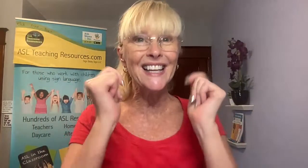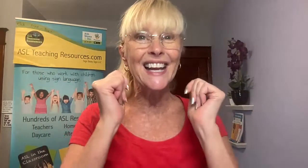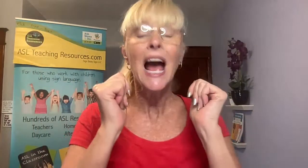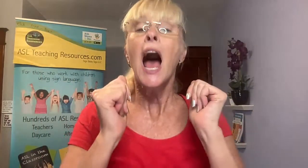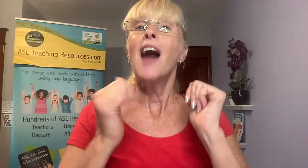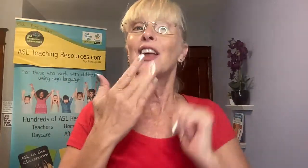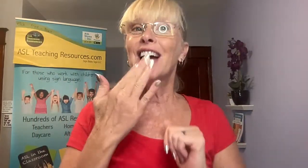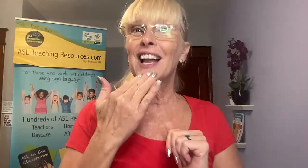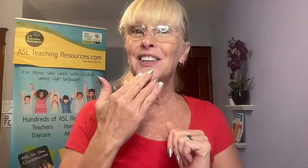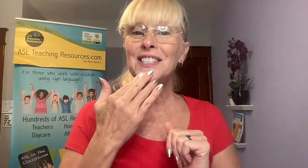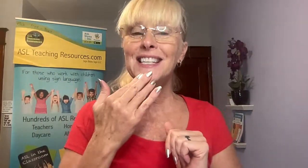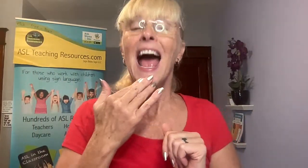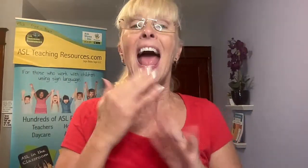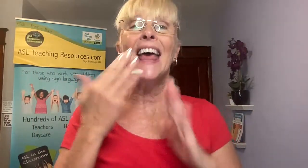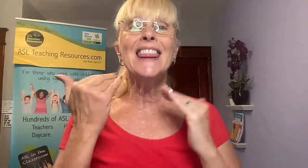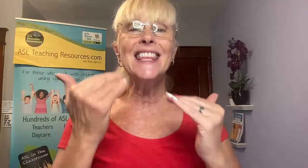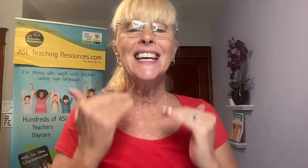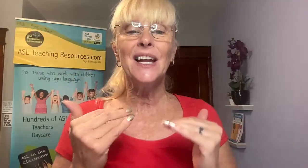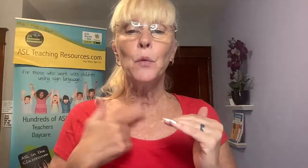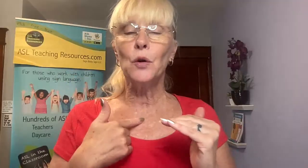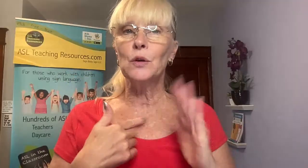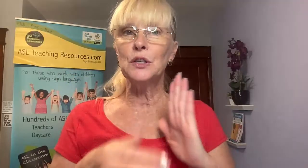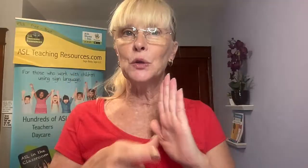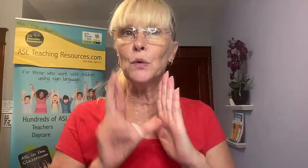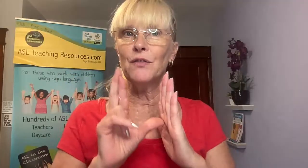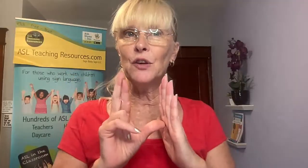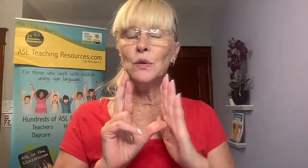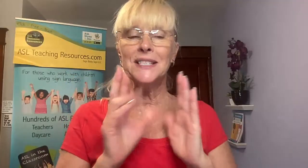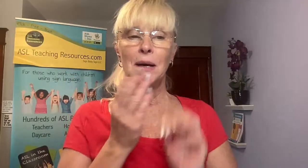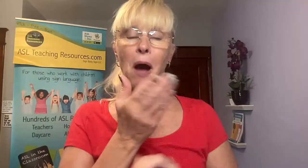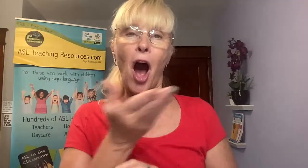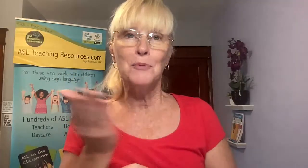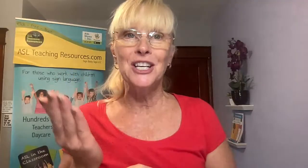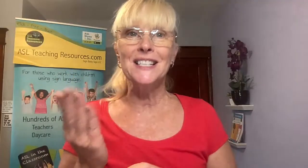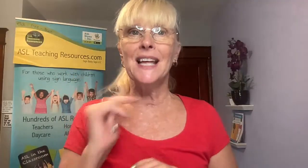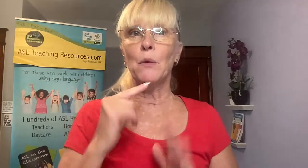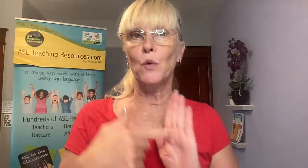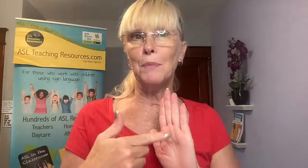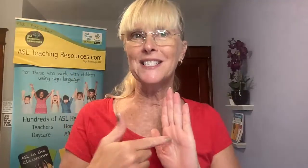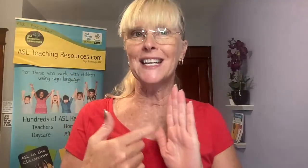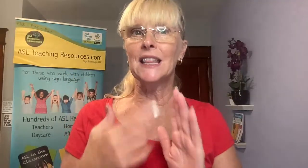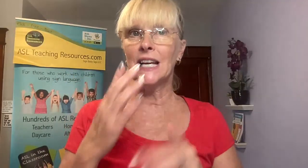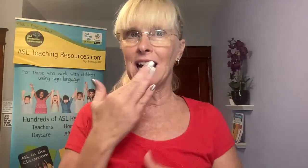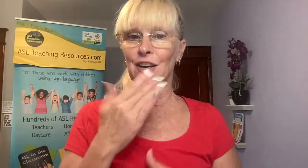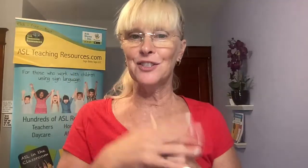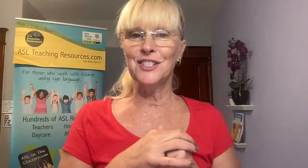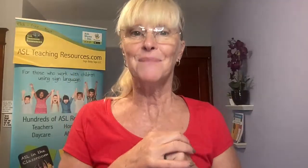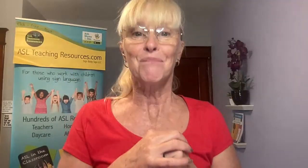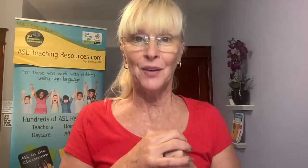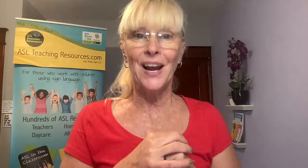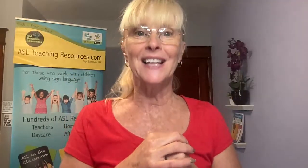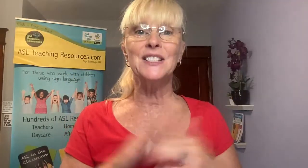quickly the colors, and then we're going to review some objects that represent the colors. Okay, so here